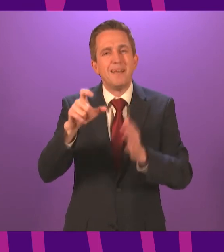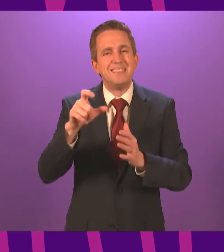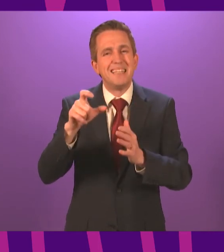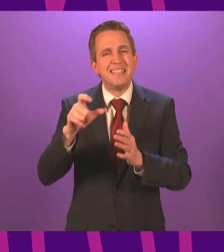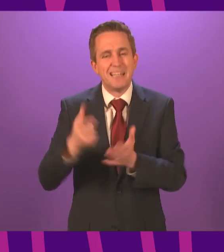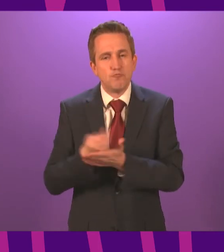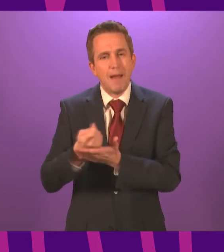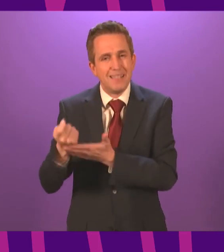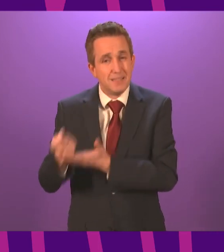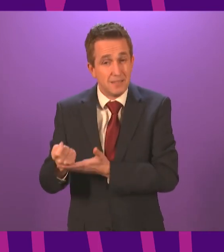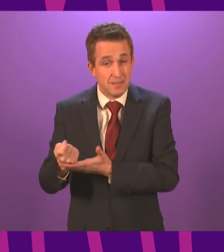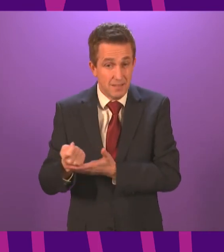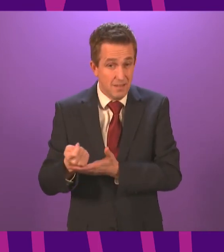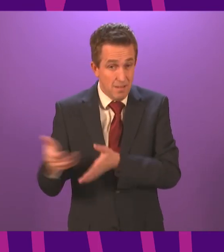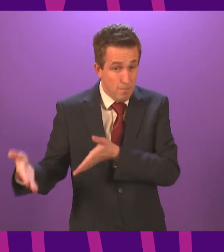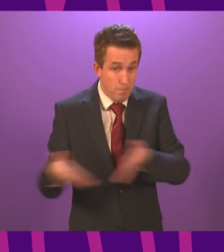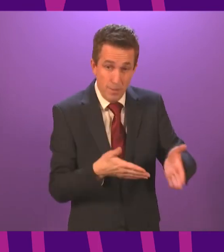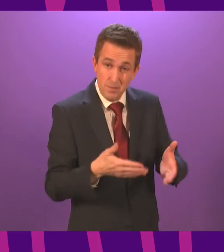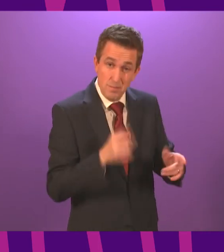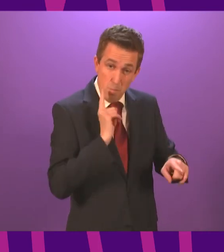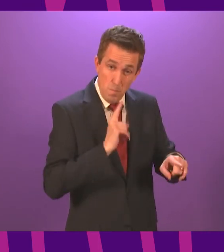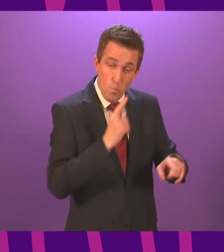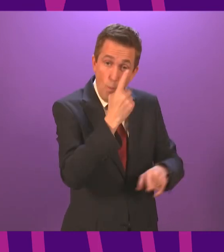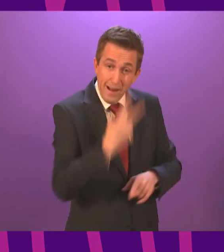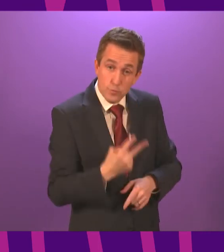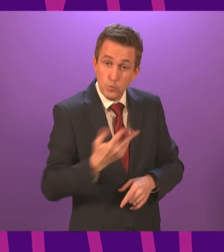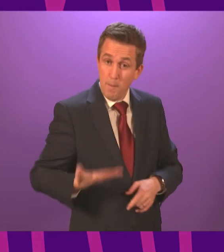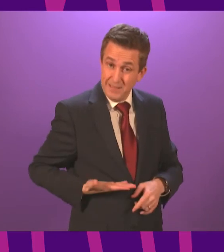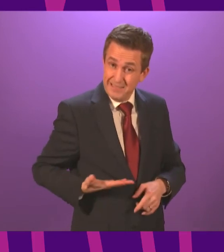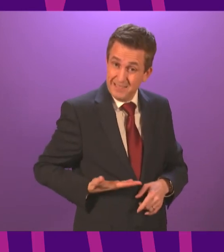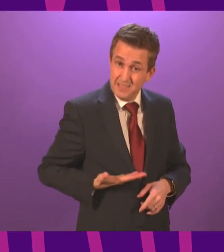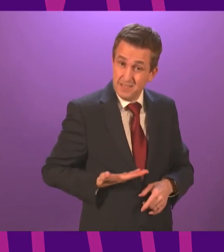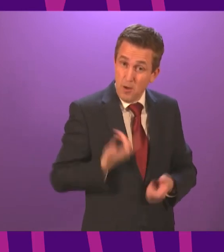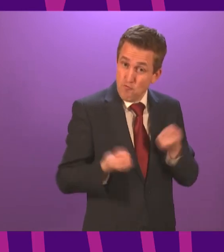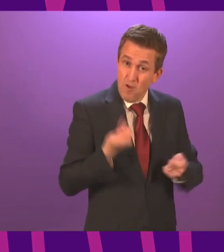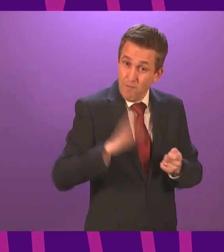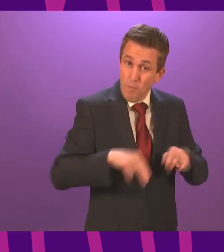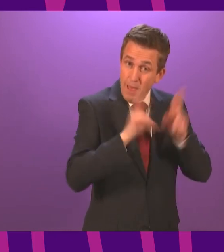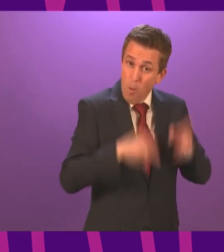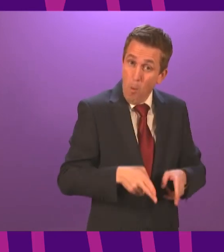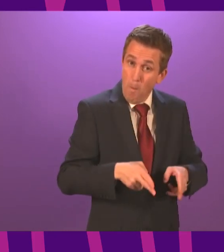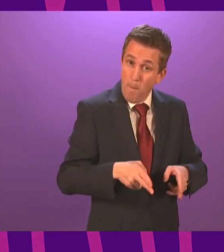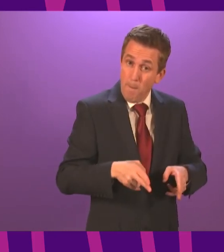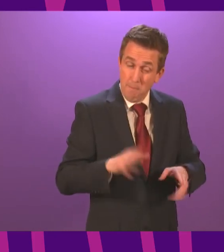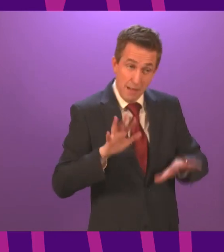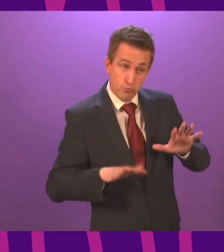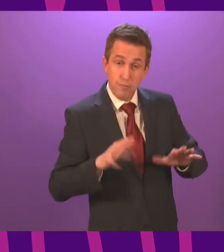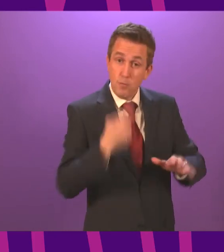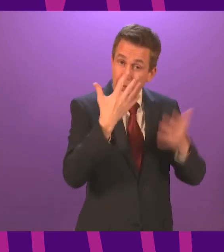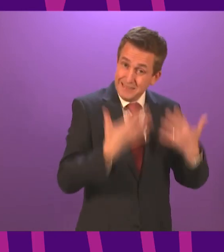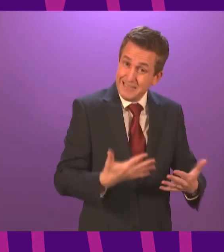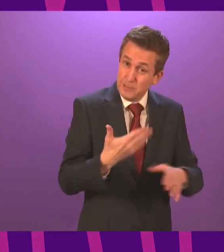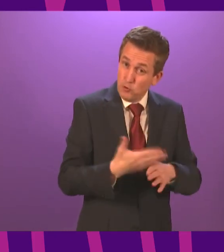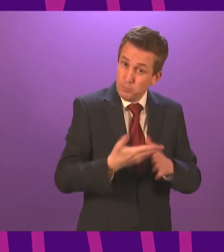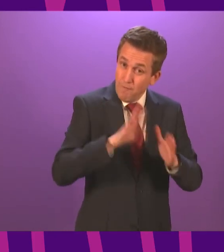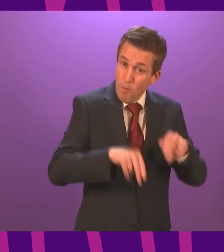according to the Federation of Small Businesses, 1 in 2 businesses are run from people's homes, accounting for 1 in 10 jobs. Just